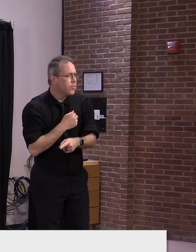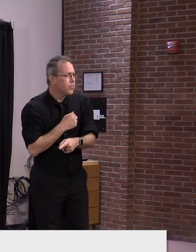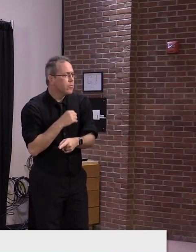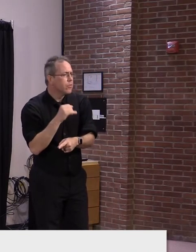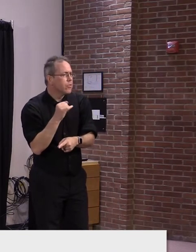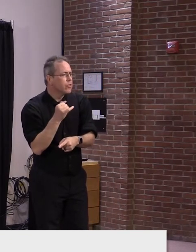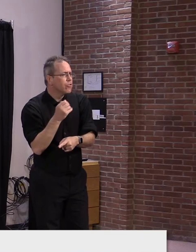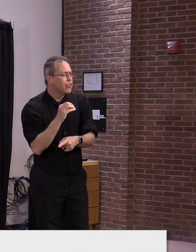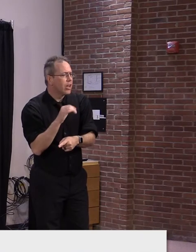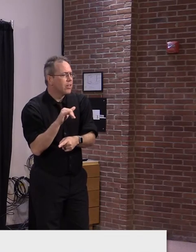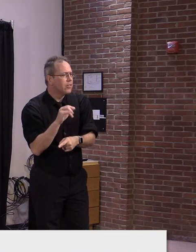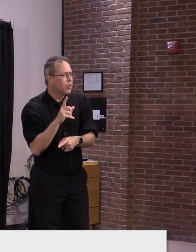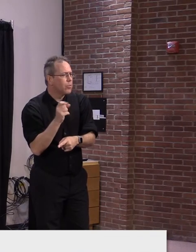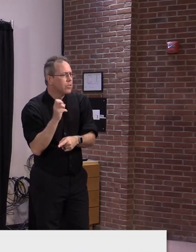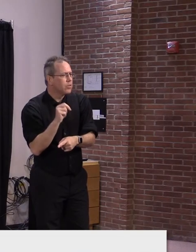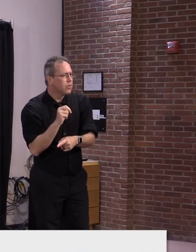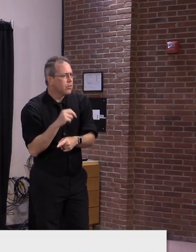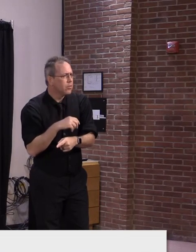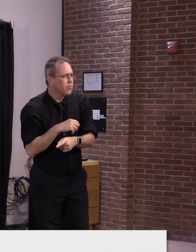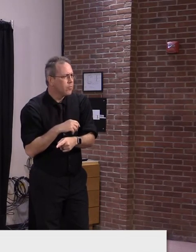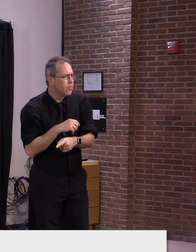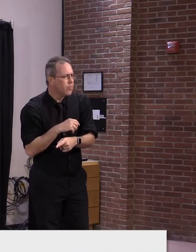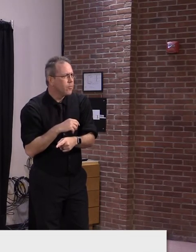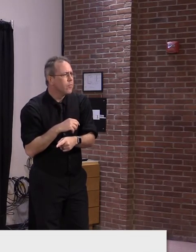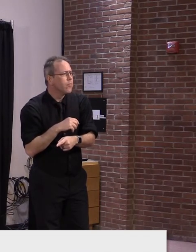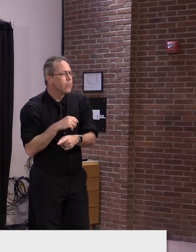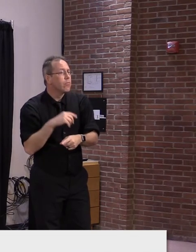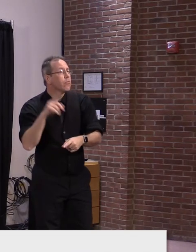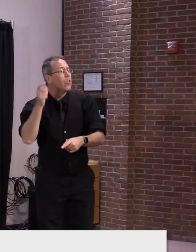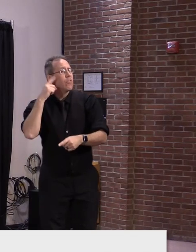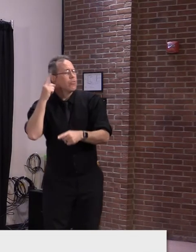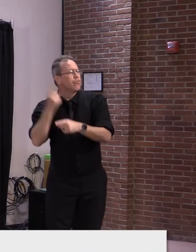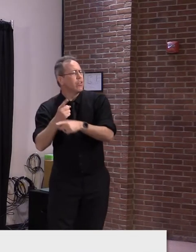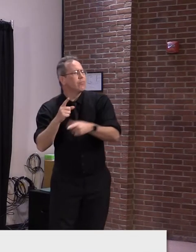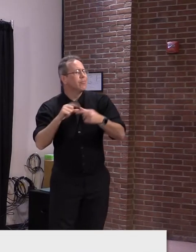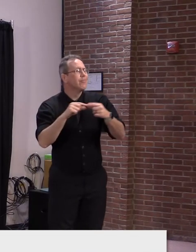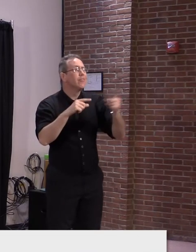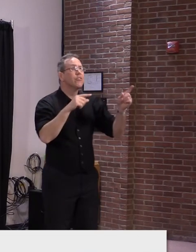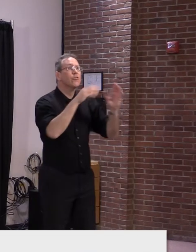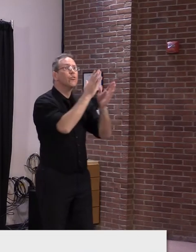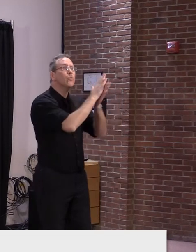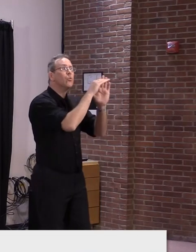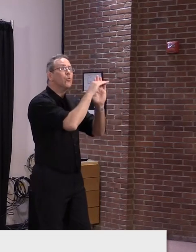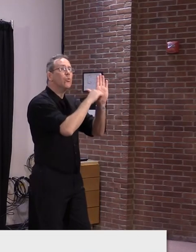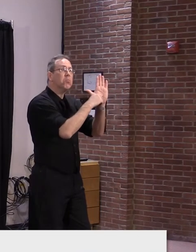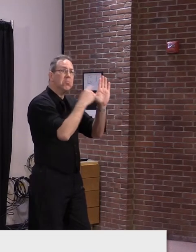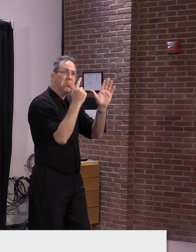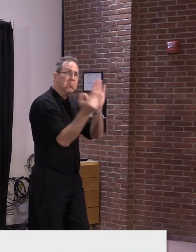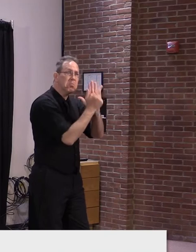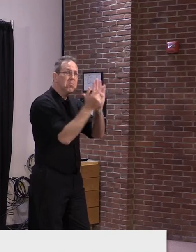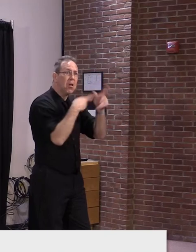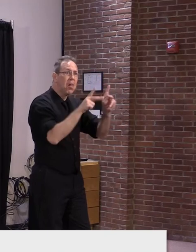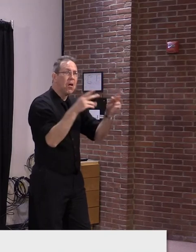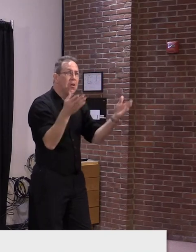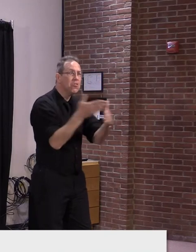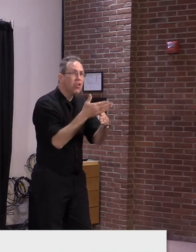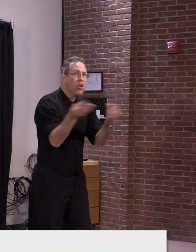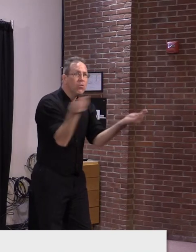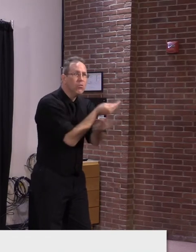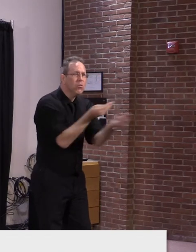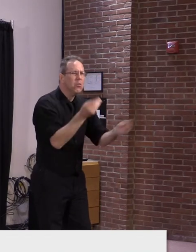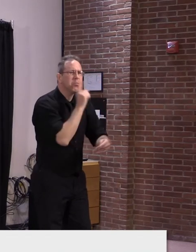Lisa. The Governor is correct. There is nothing that's prohibiting schools or districts